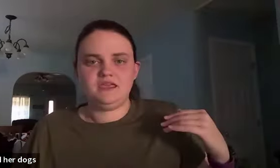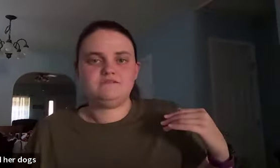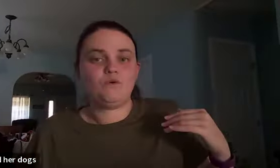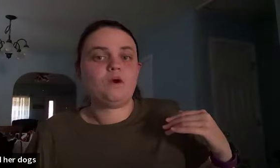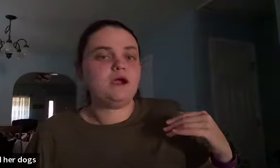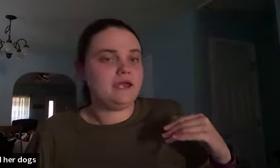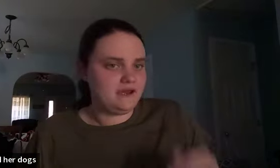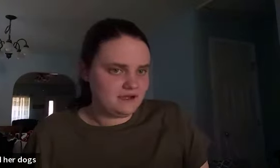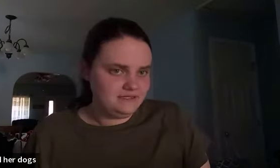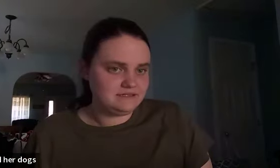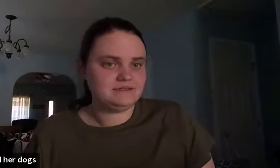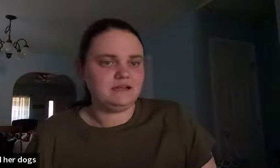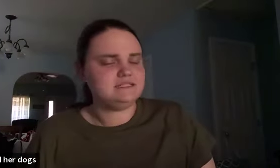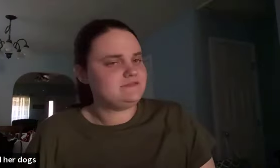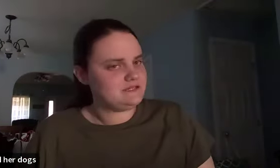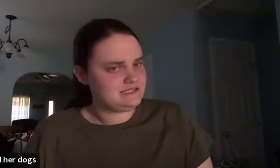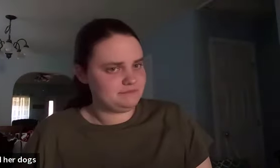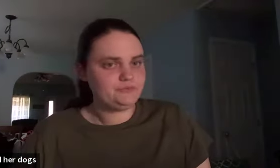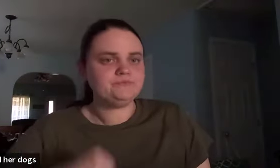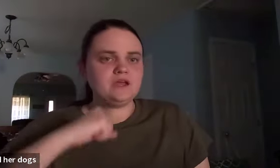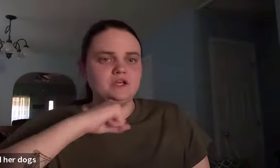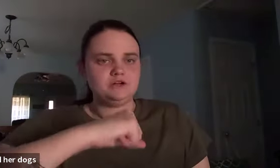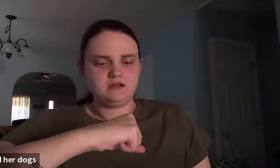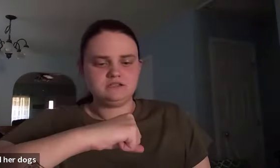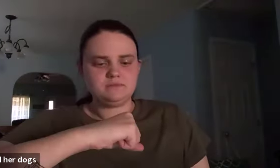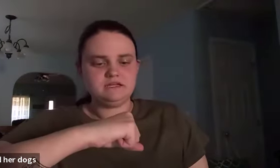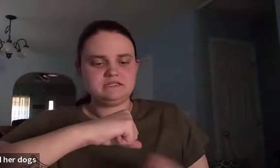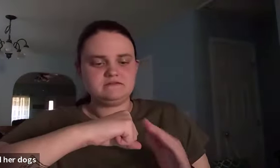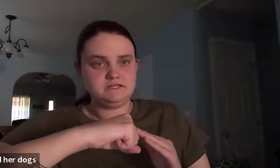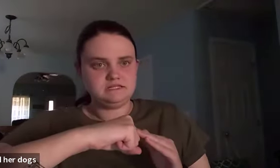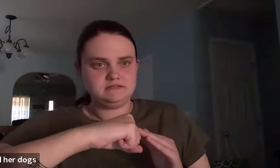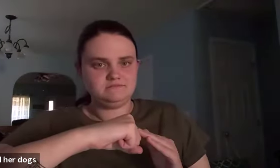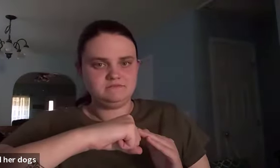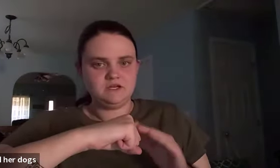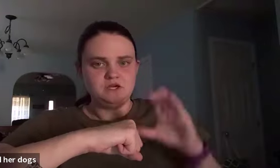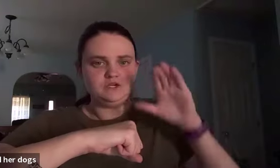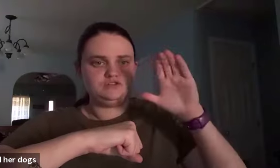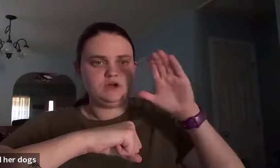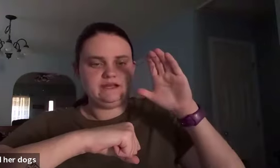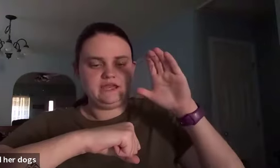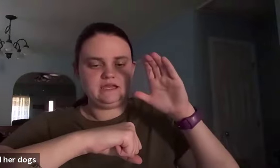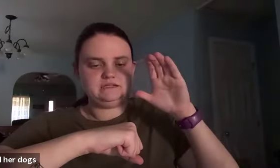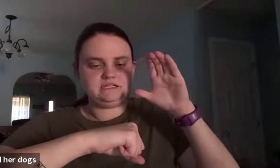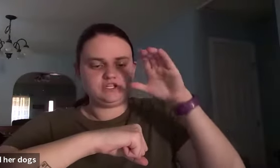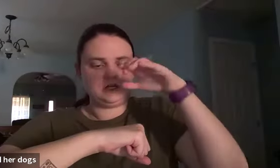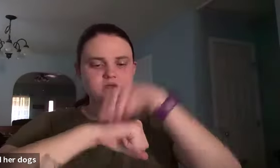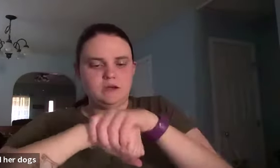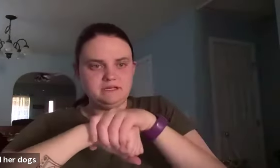Then for night, night is very simple. Your non-dominant is a fist. Your dominant hand is going to cup